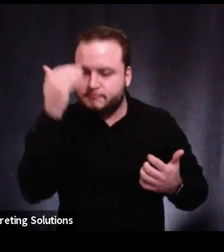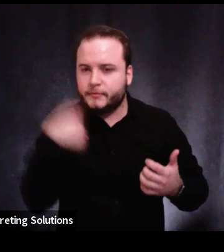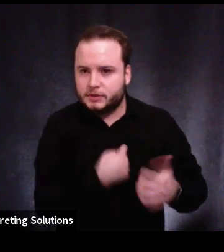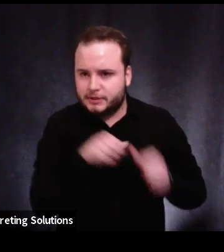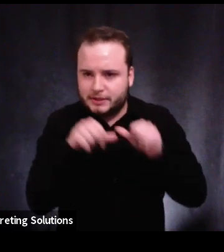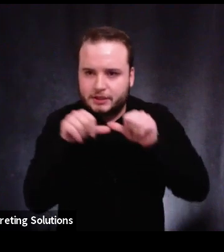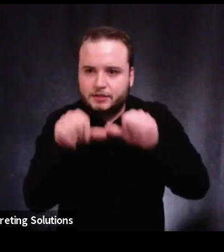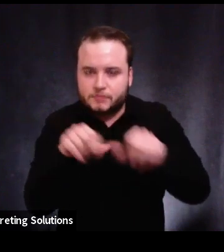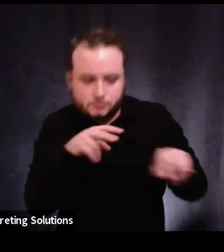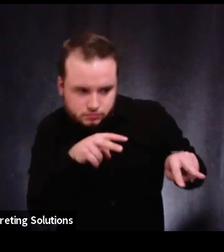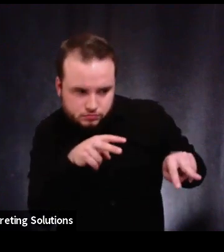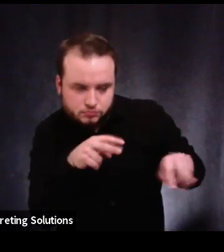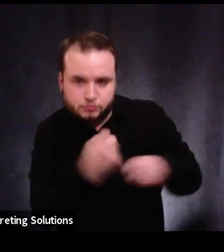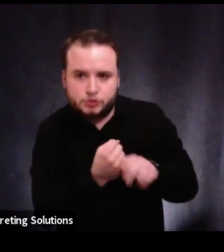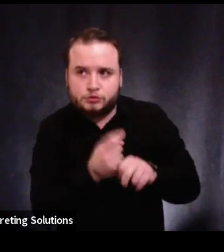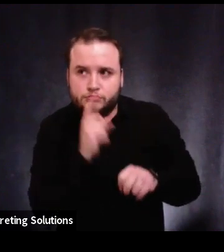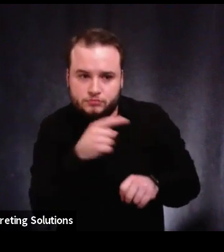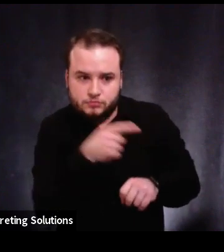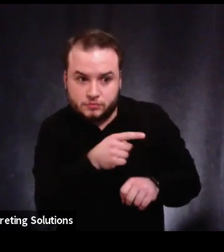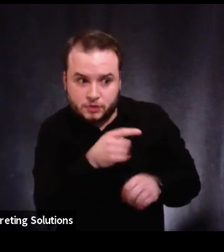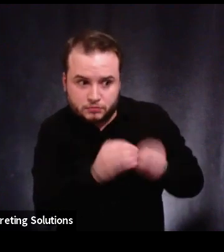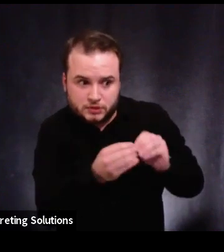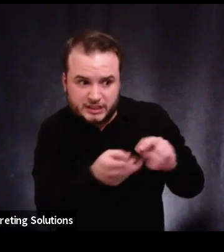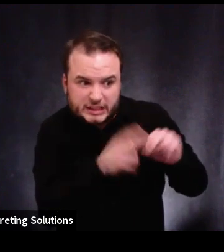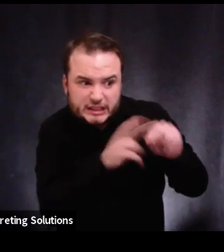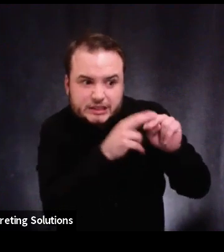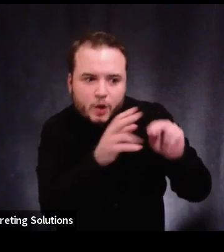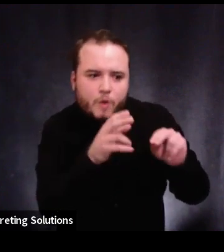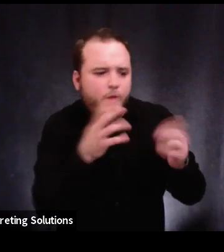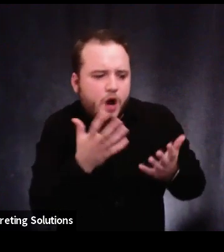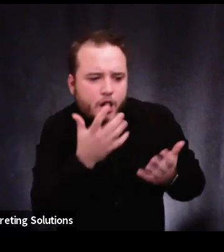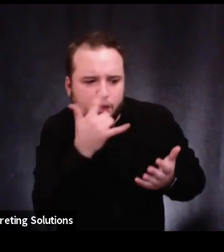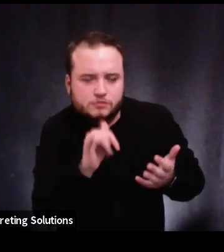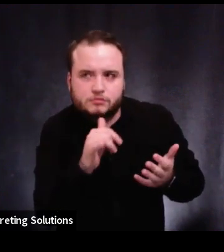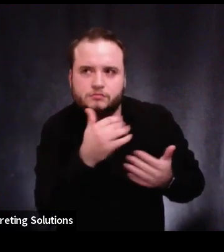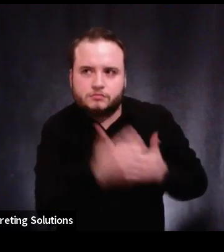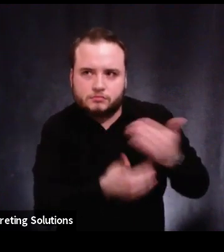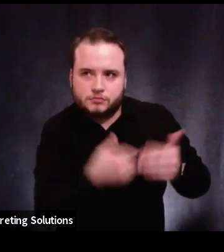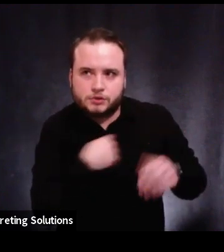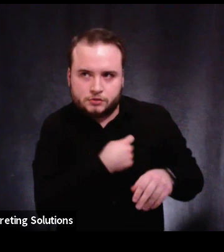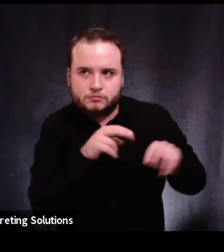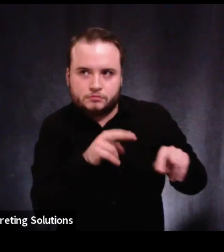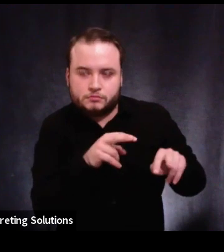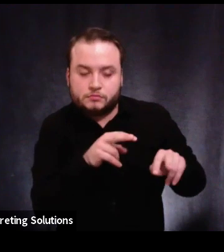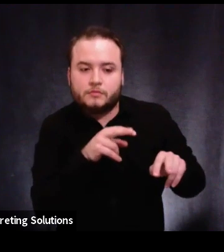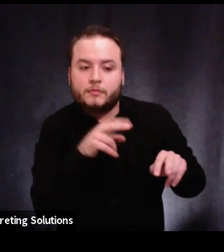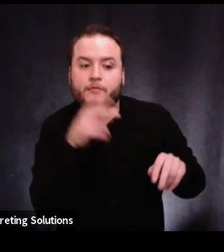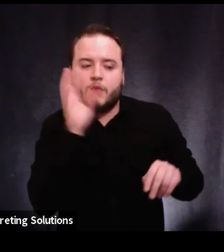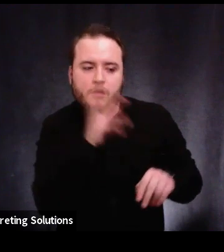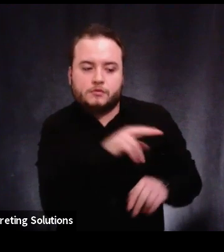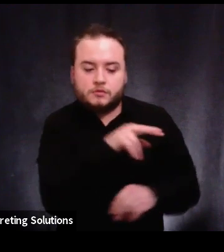we develop, any cases in that southwestern part of the state.